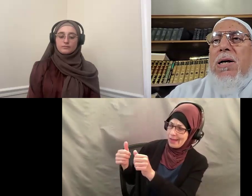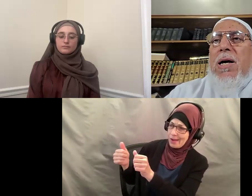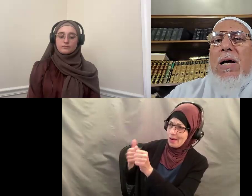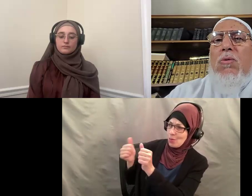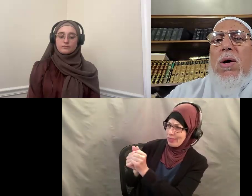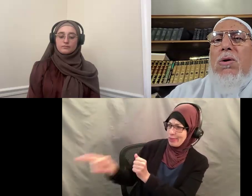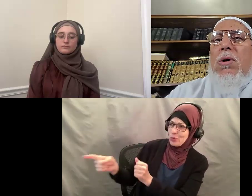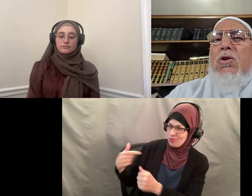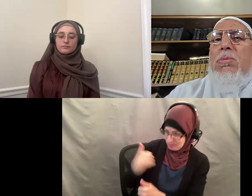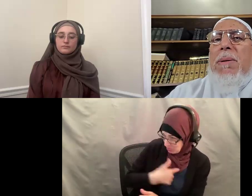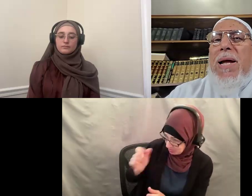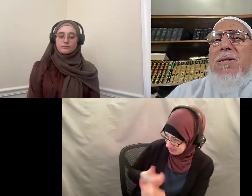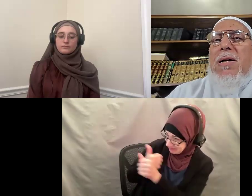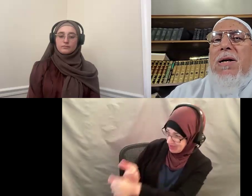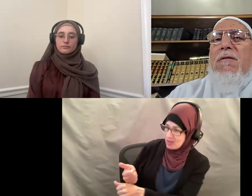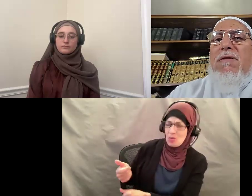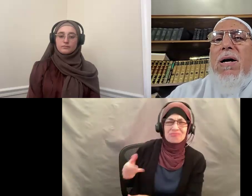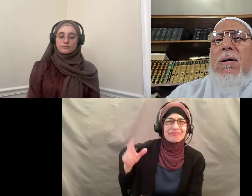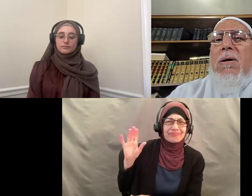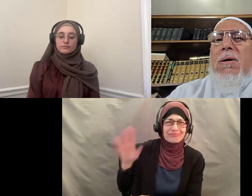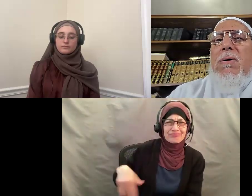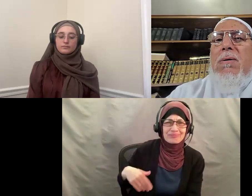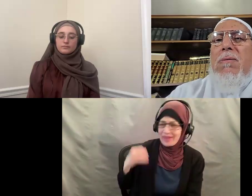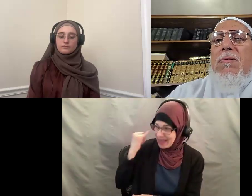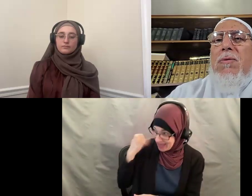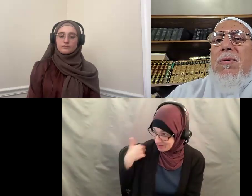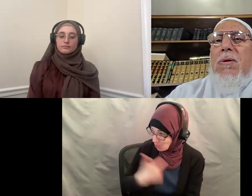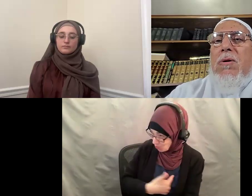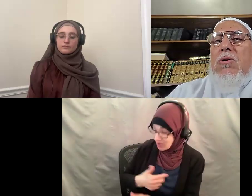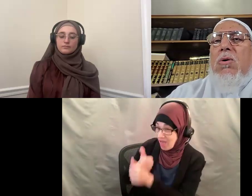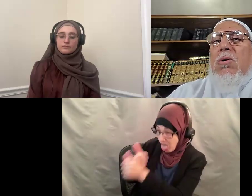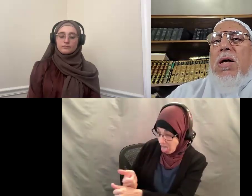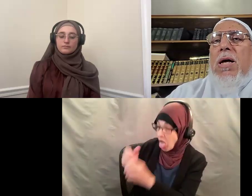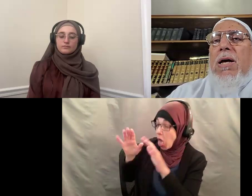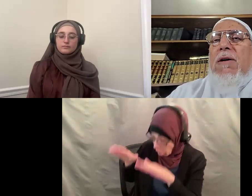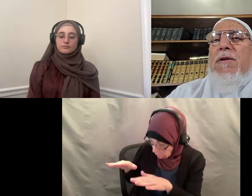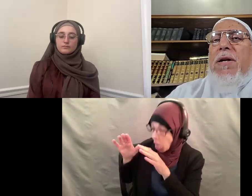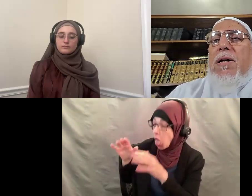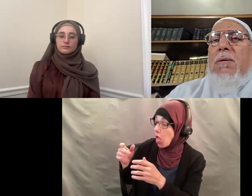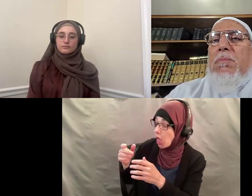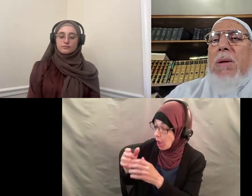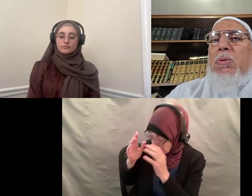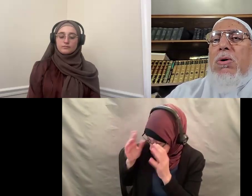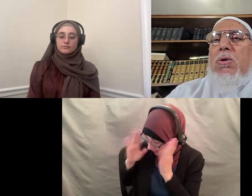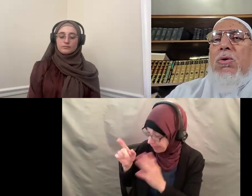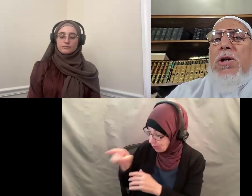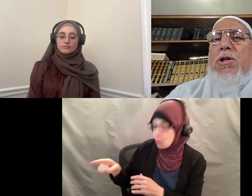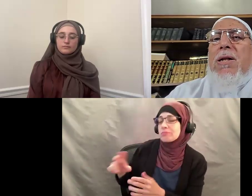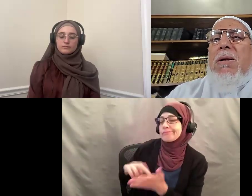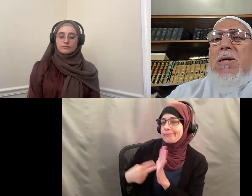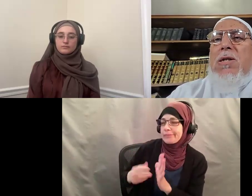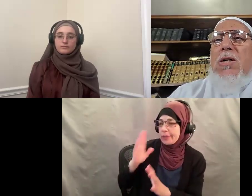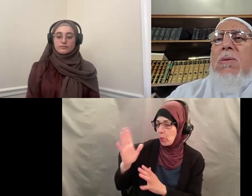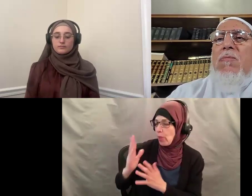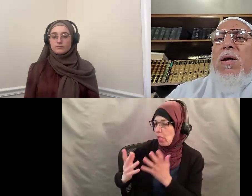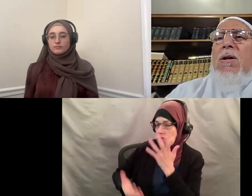astray and we are going to be blazing in fire. So every people who reject